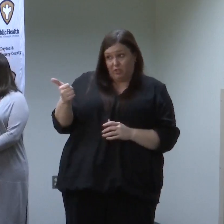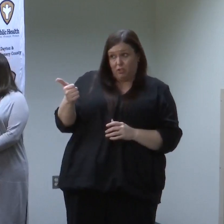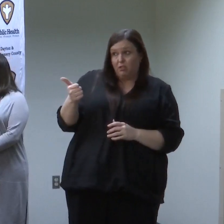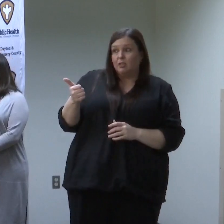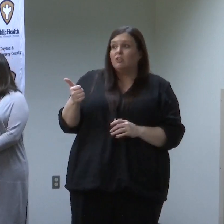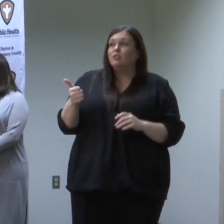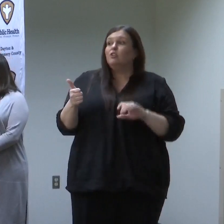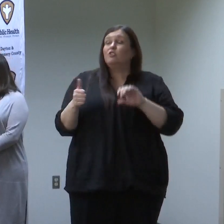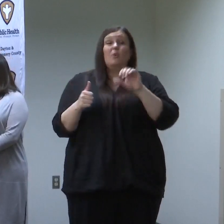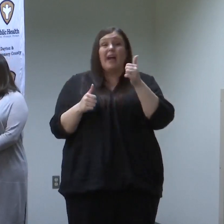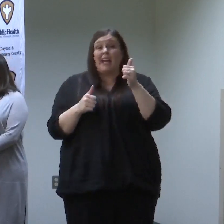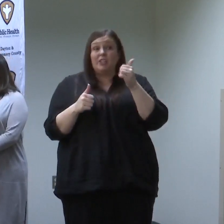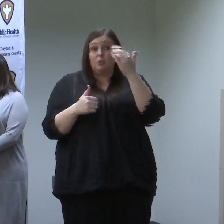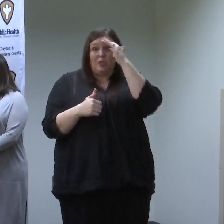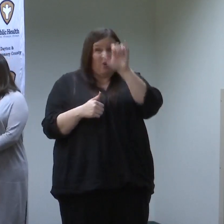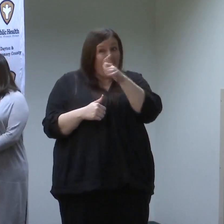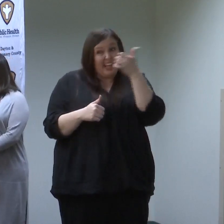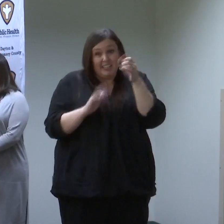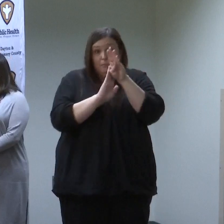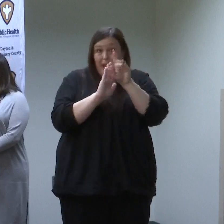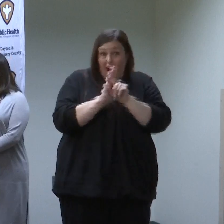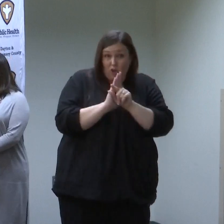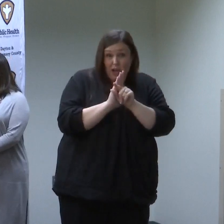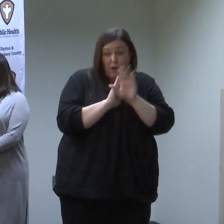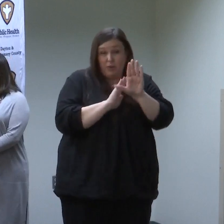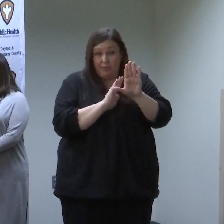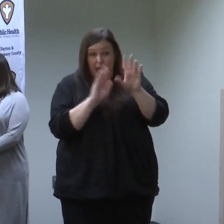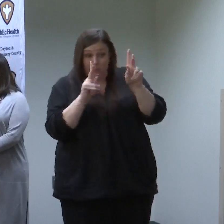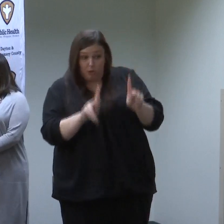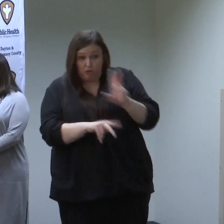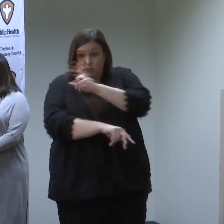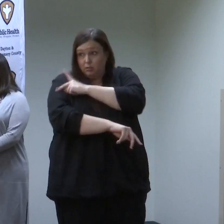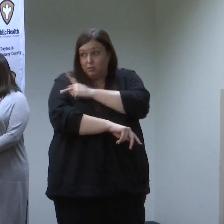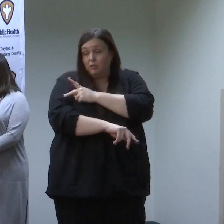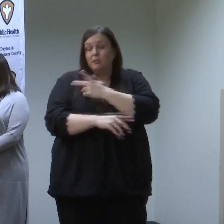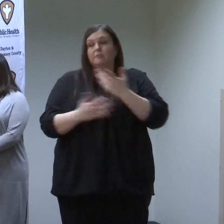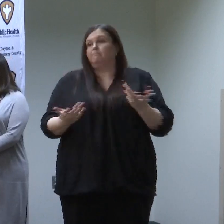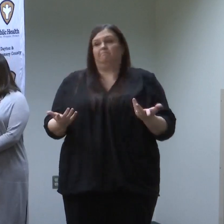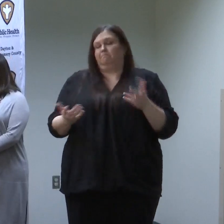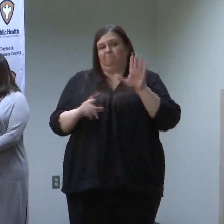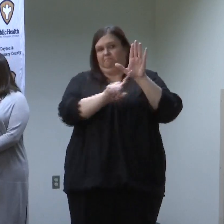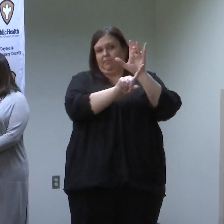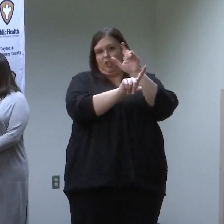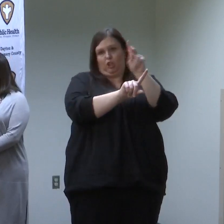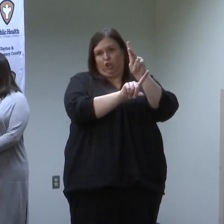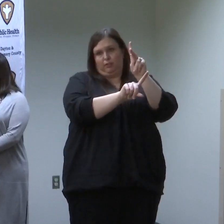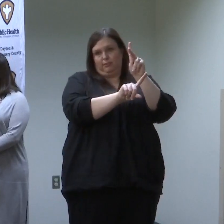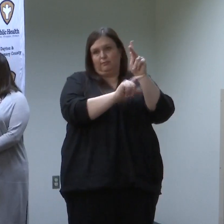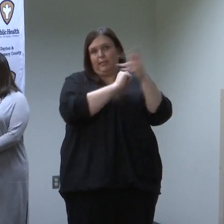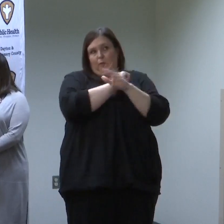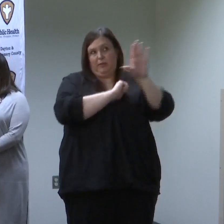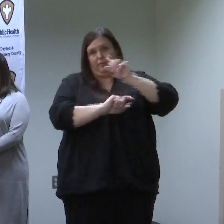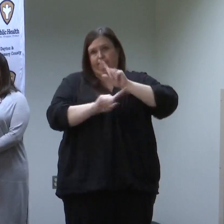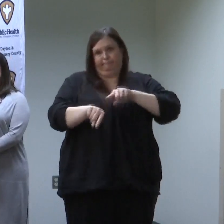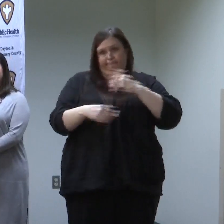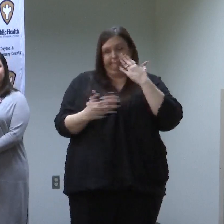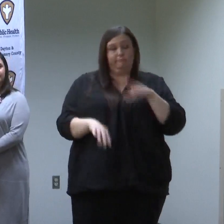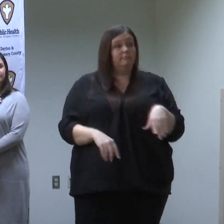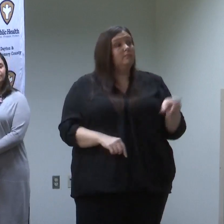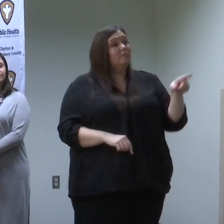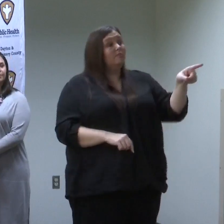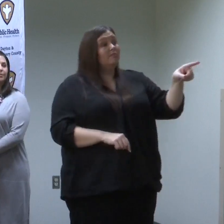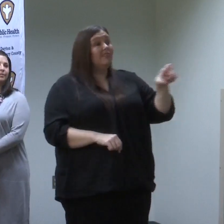In terms of any demographic implication or anything like that, you know, conditions, that sort of thing, would that come from? Yeah, that would come from them. Are